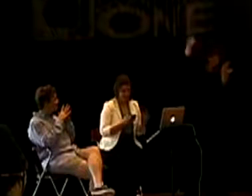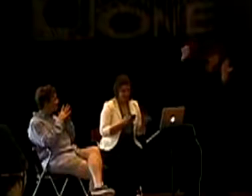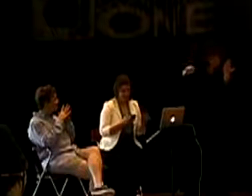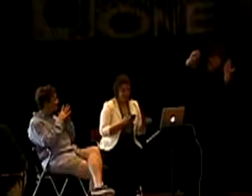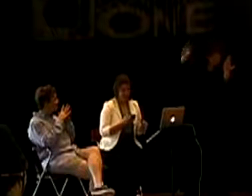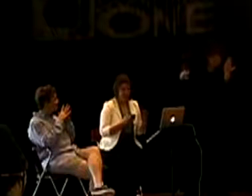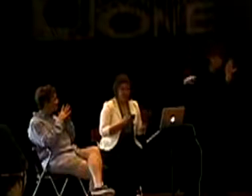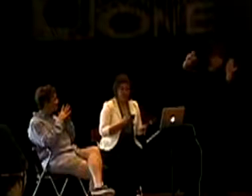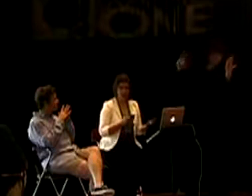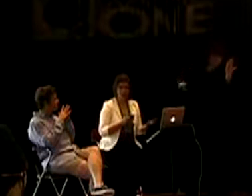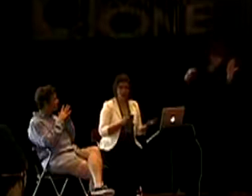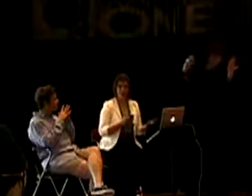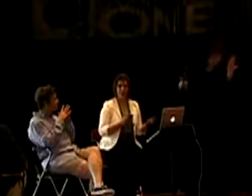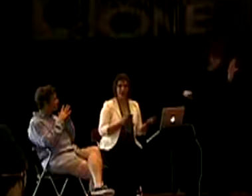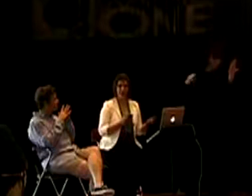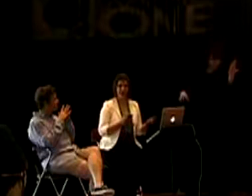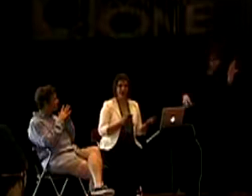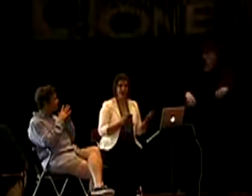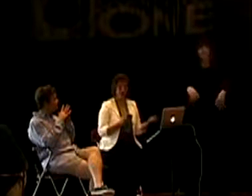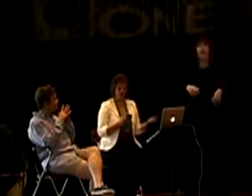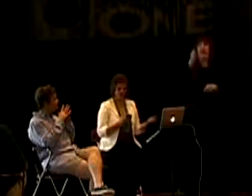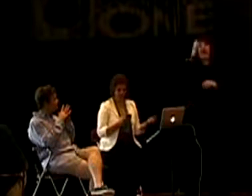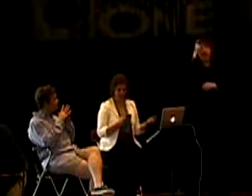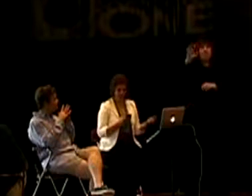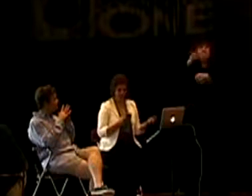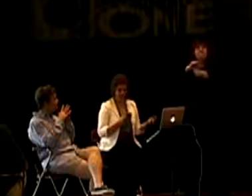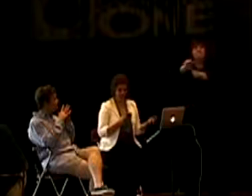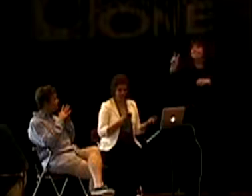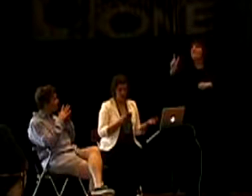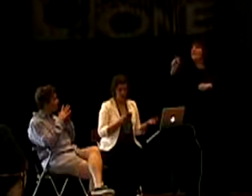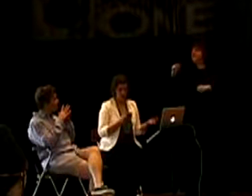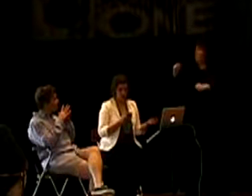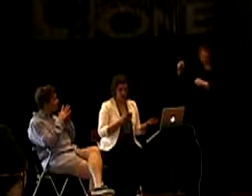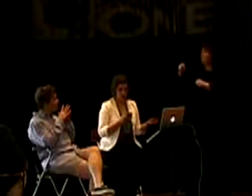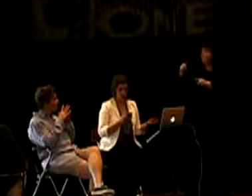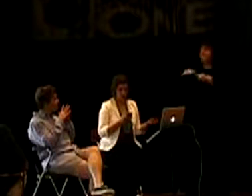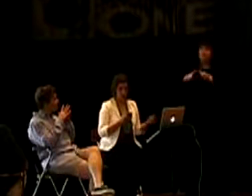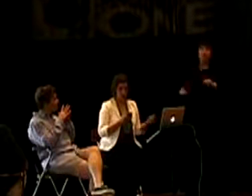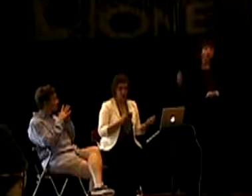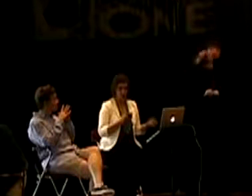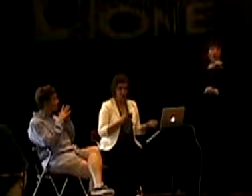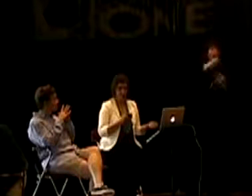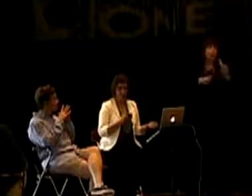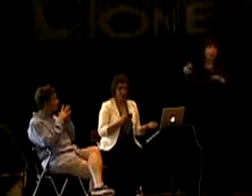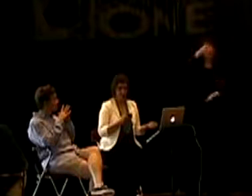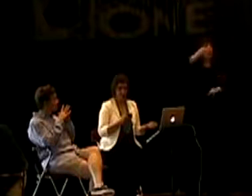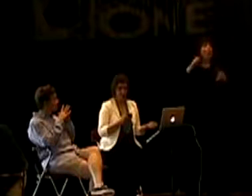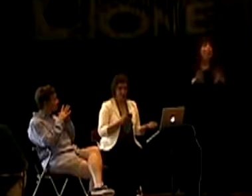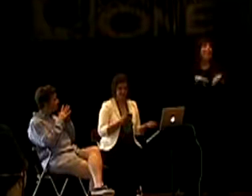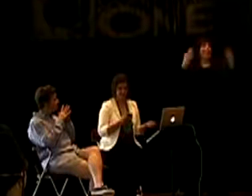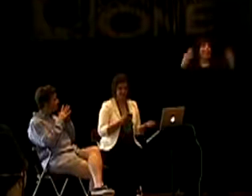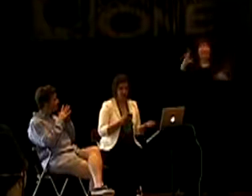So, in addition to her other work at the VSA, she also is in charge of the Open Door Gallery,